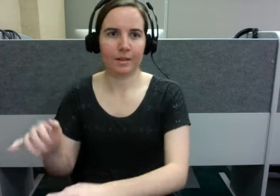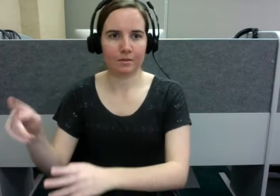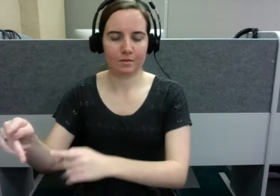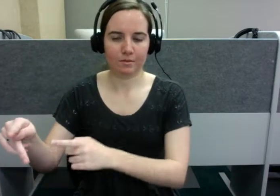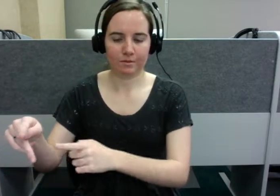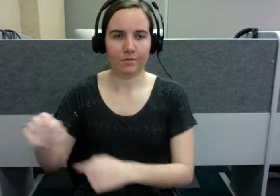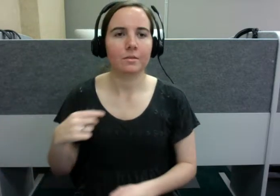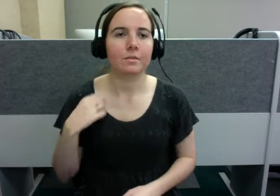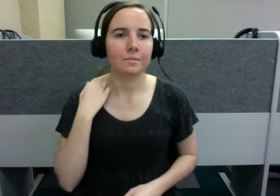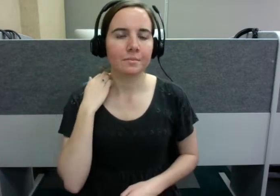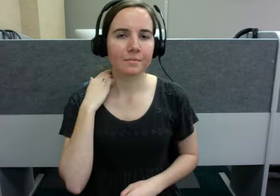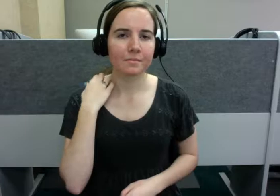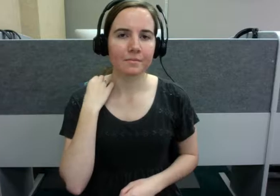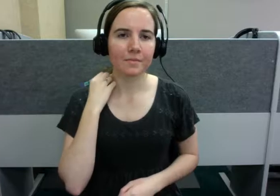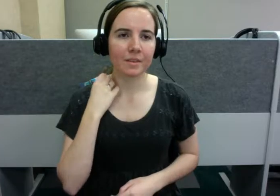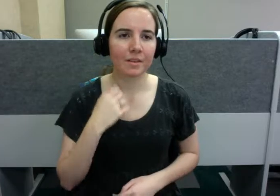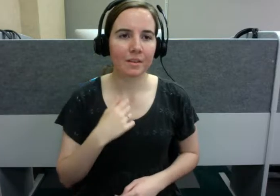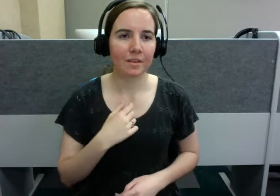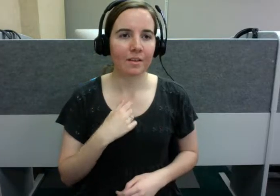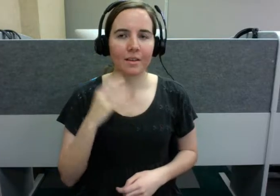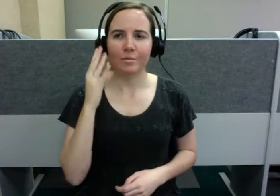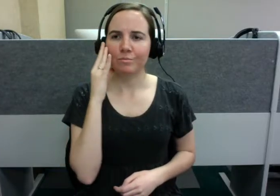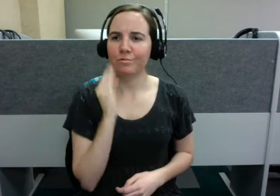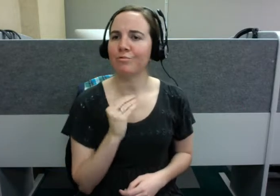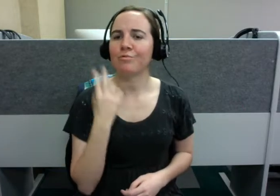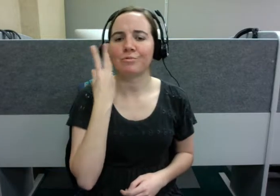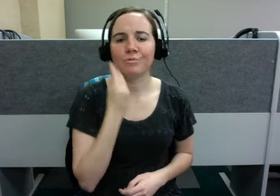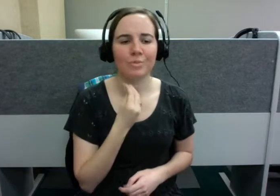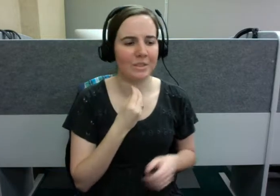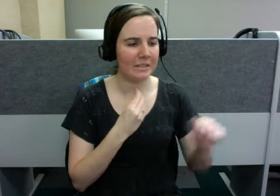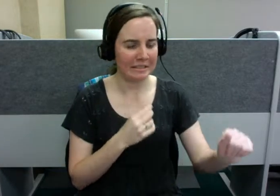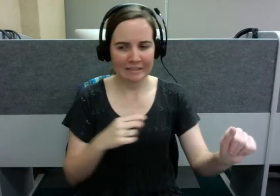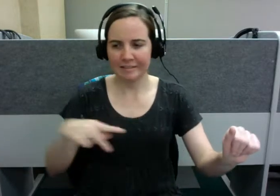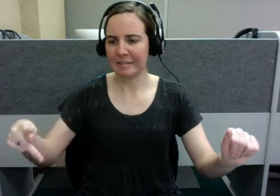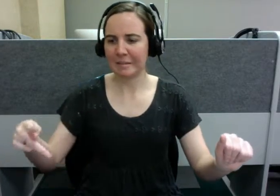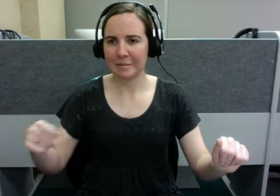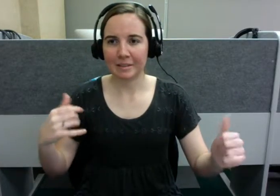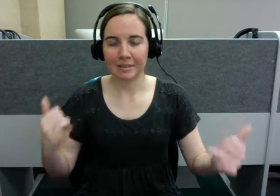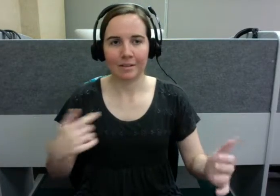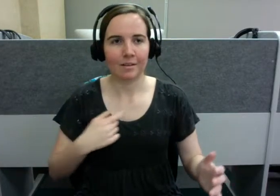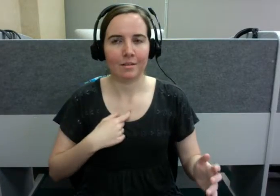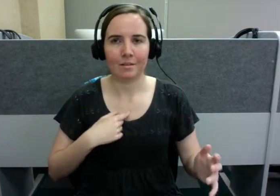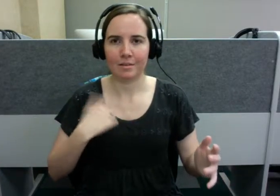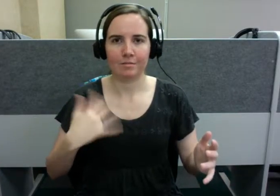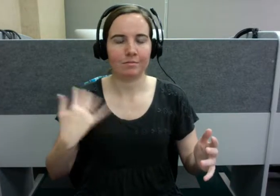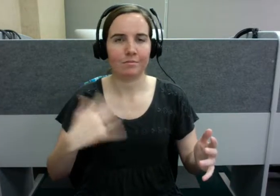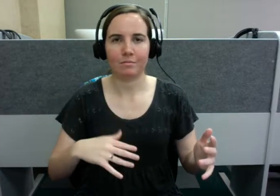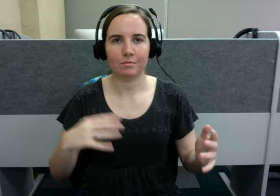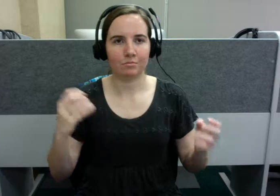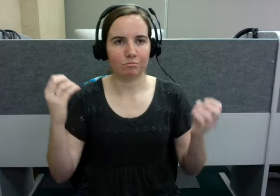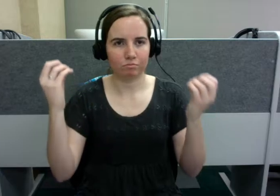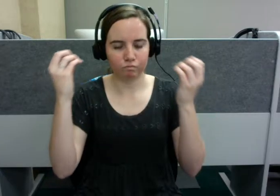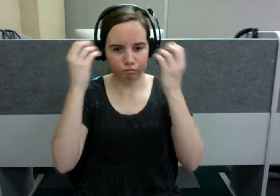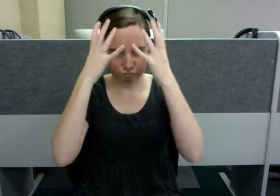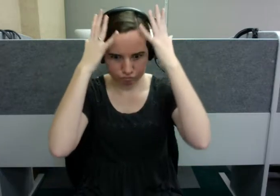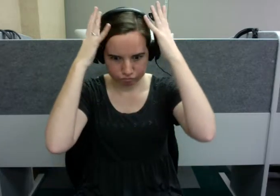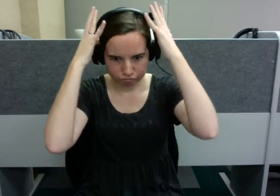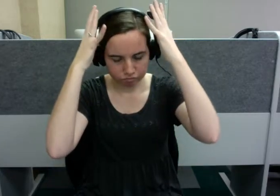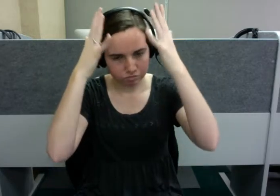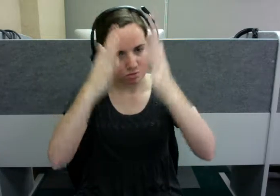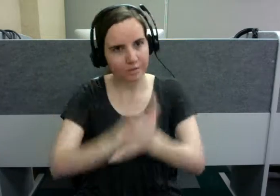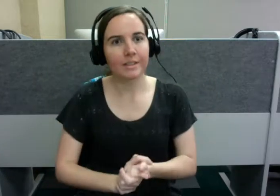all the time, but that one drilled something home in a way that I just wasn't prepared for. And as I stood